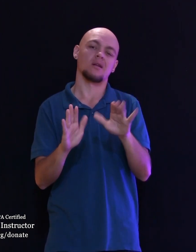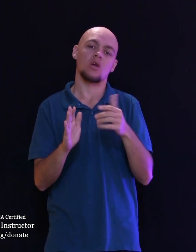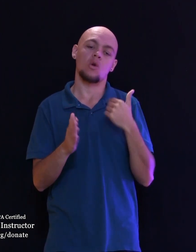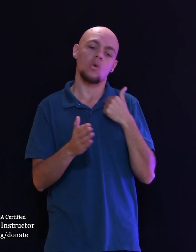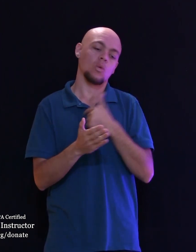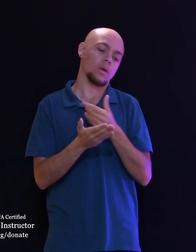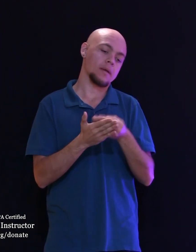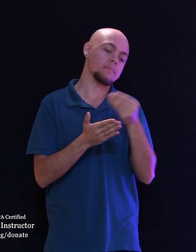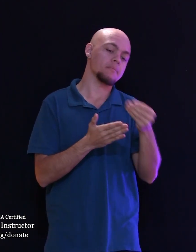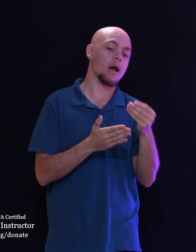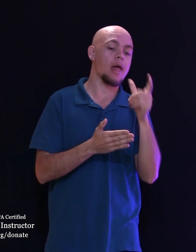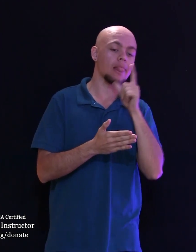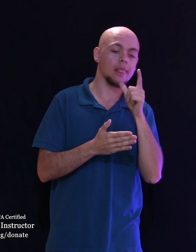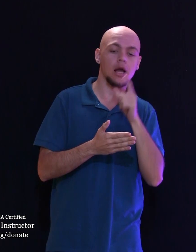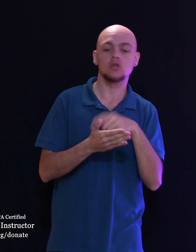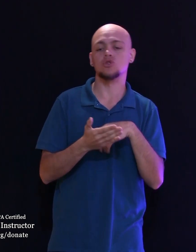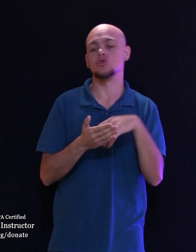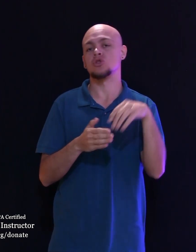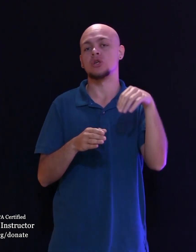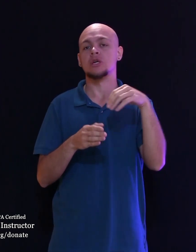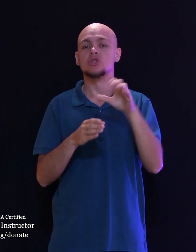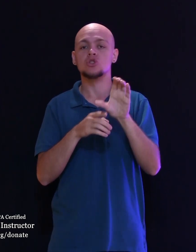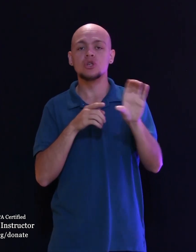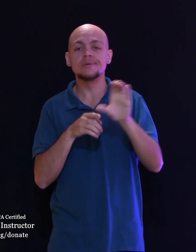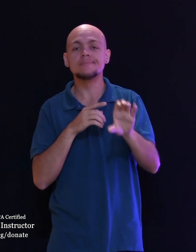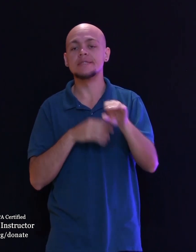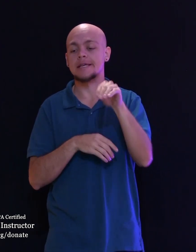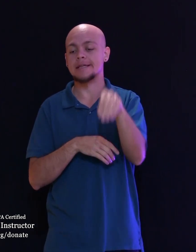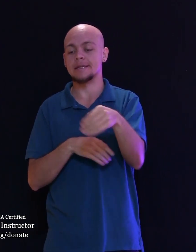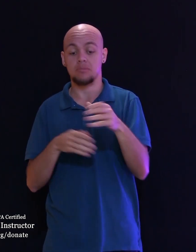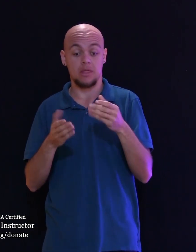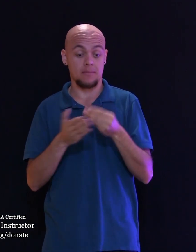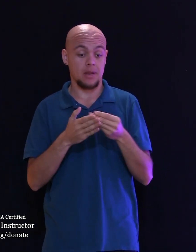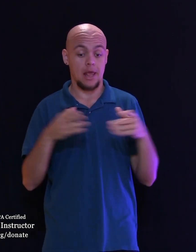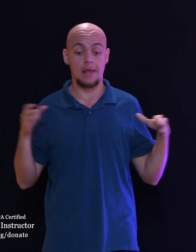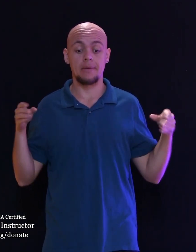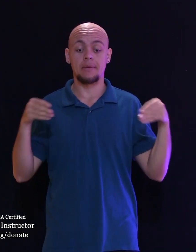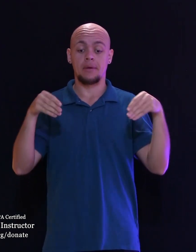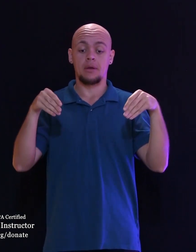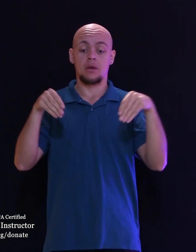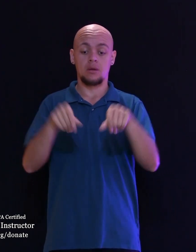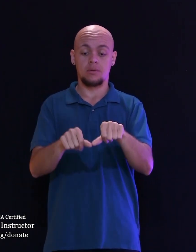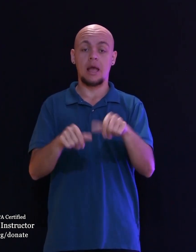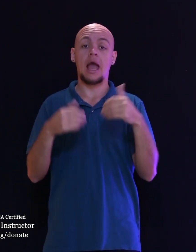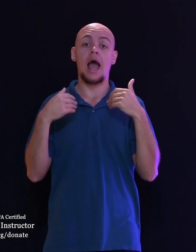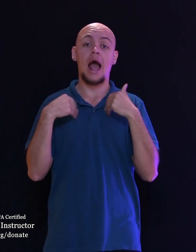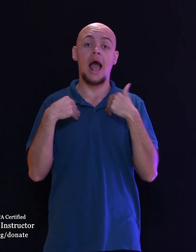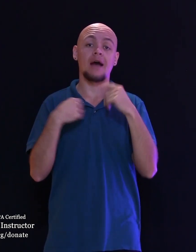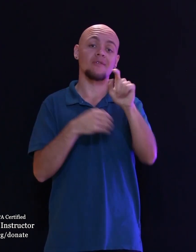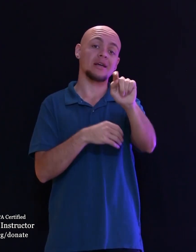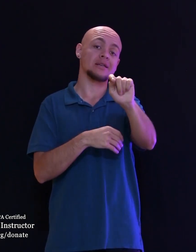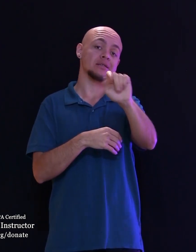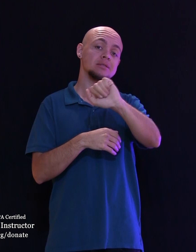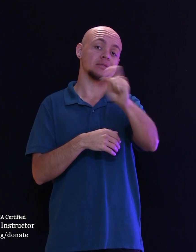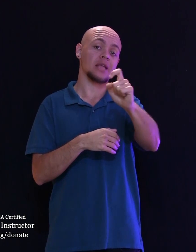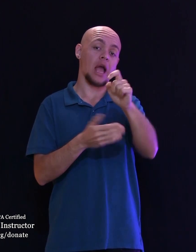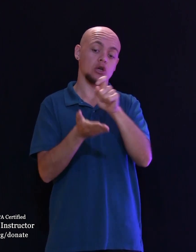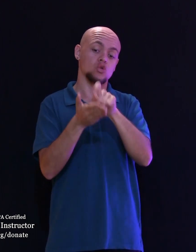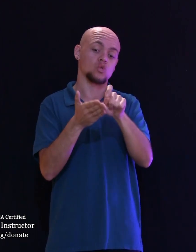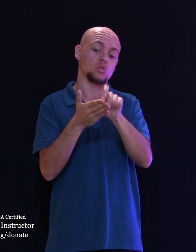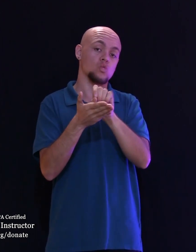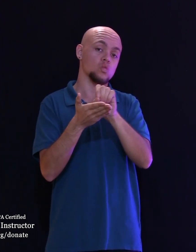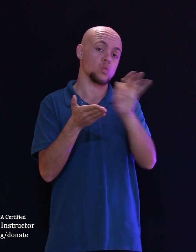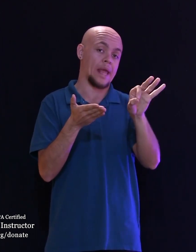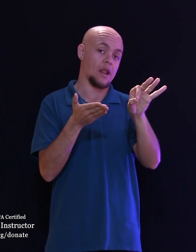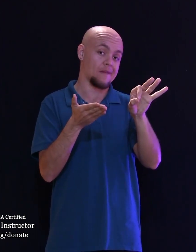buy lunch and we buy chips and we buy dips and we buy all that kind of stuff, if we could pool our money, but get a tax write-off for that?